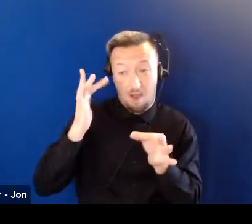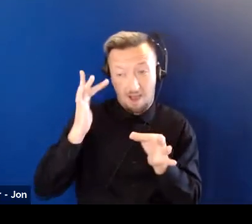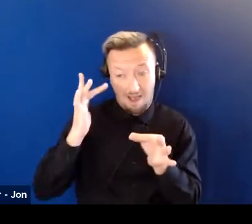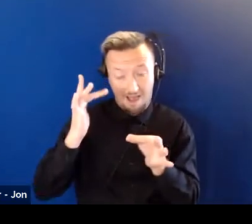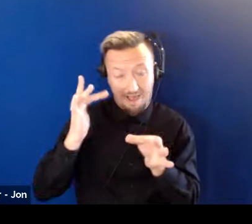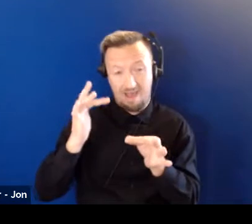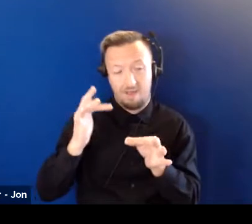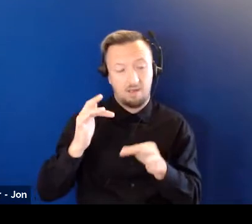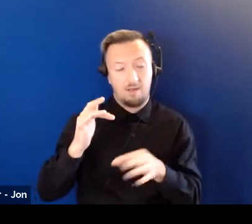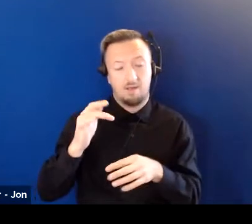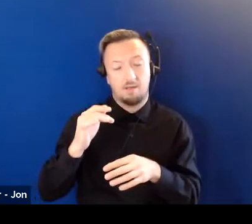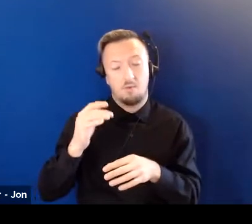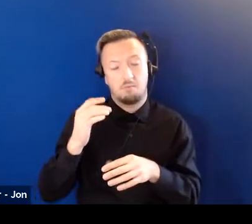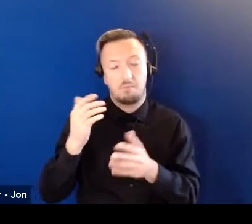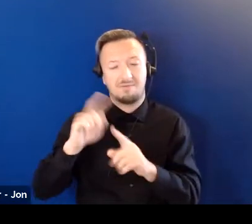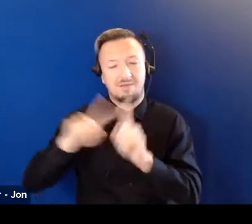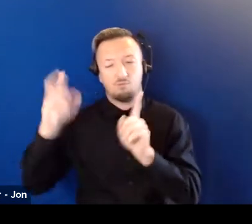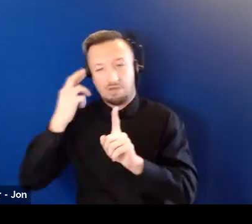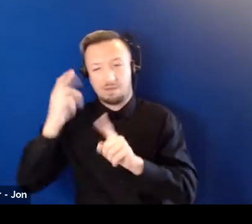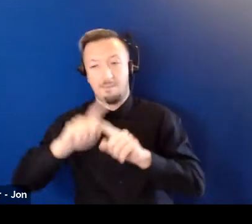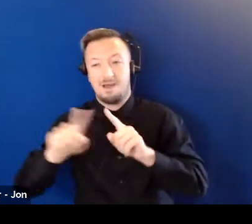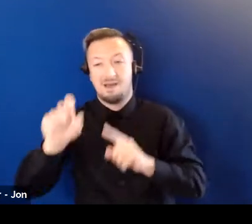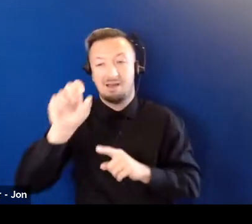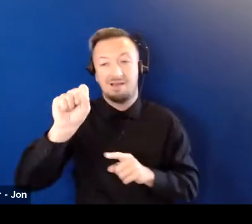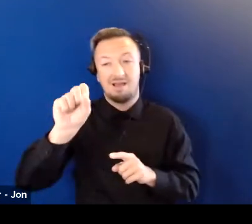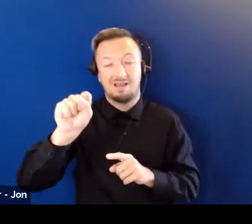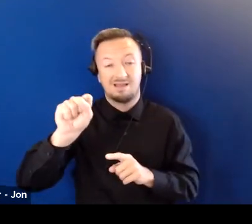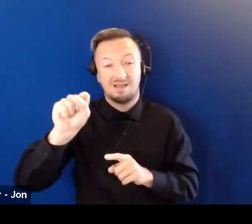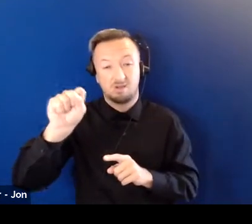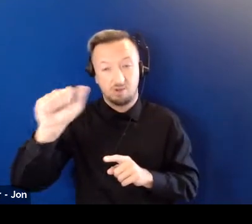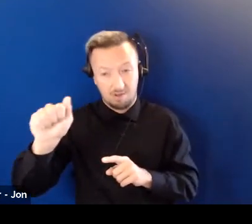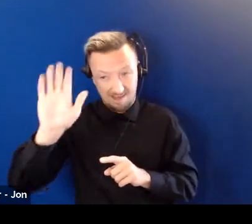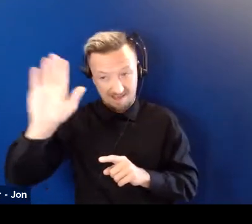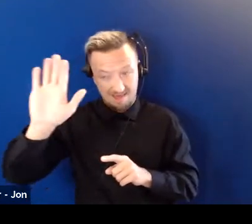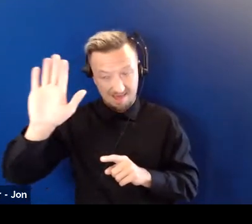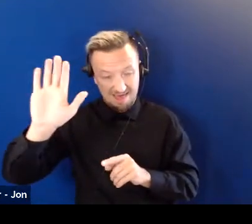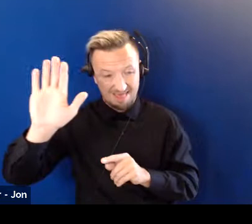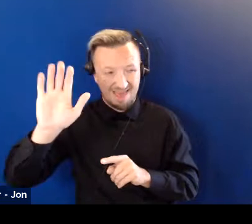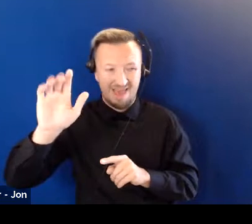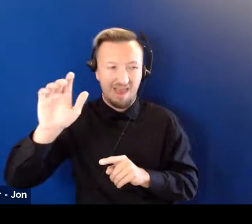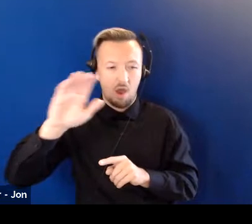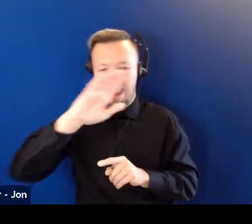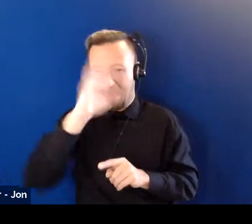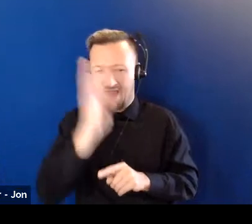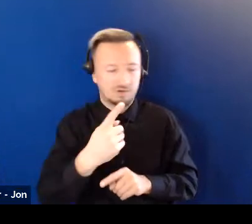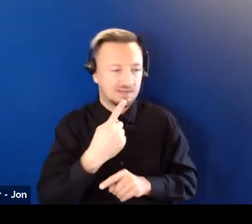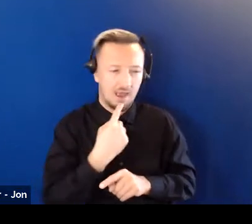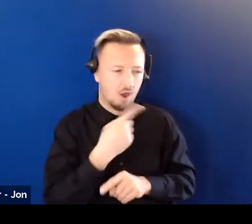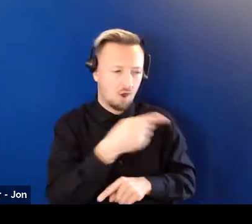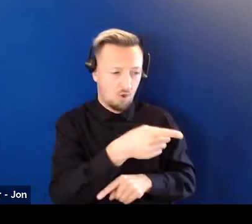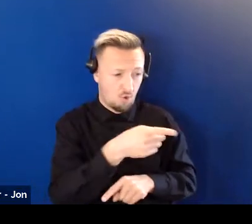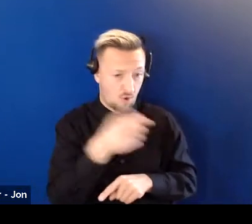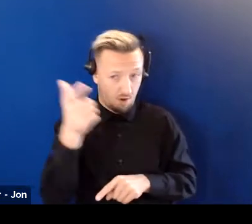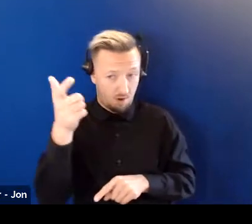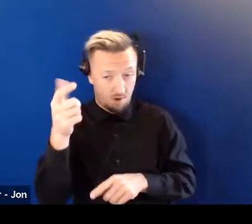person is unable to work. That is not a requirement. They use a term called substantial gainful activity. And